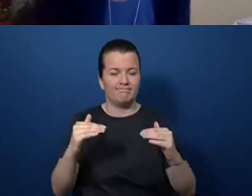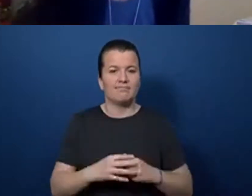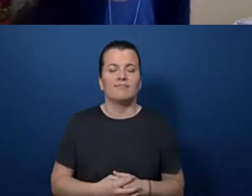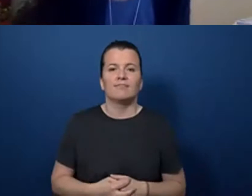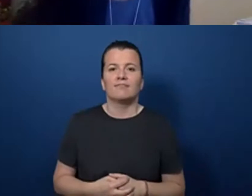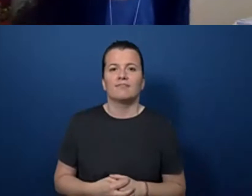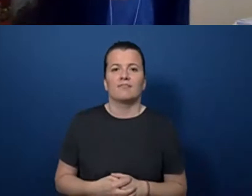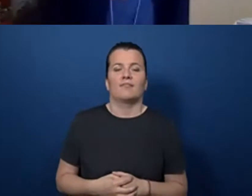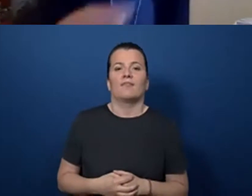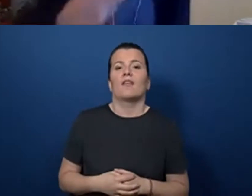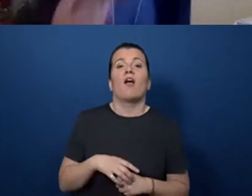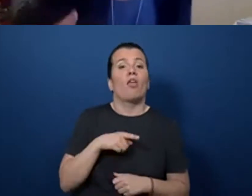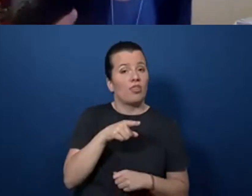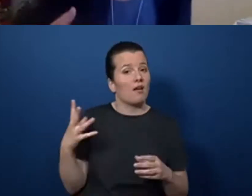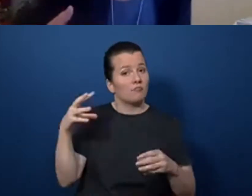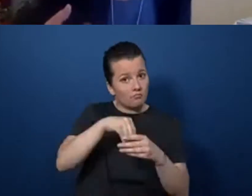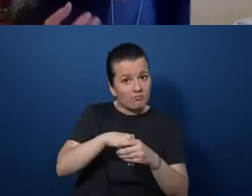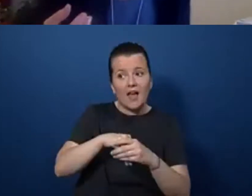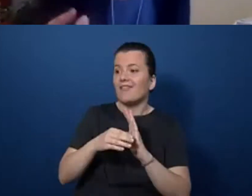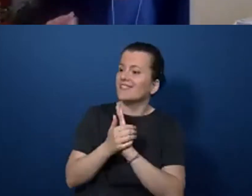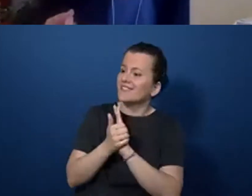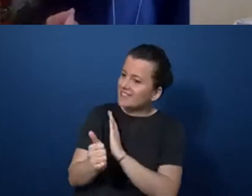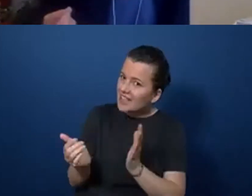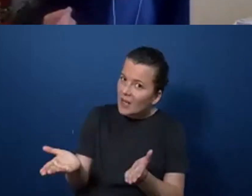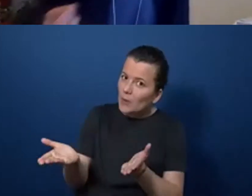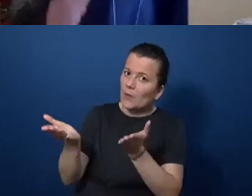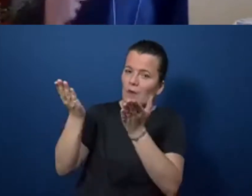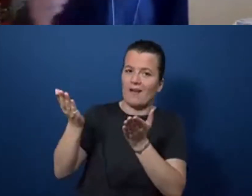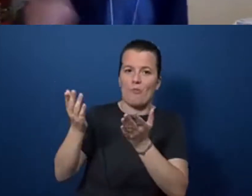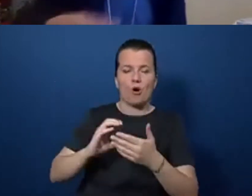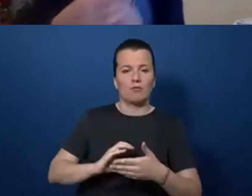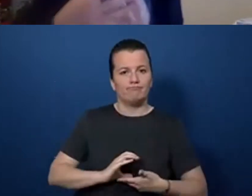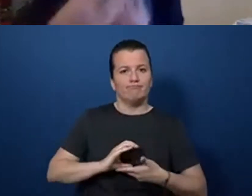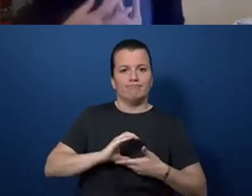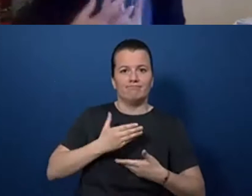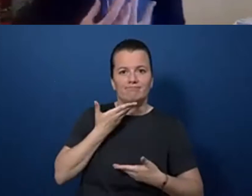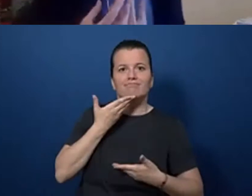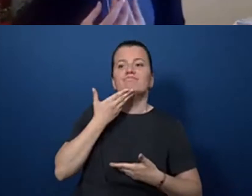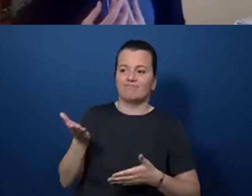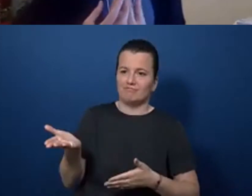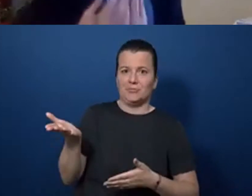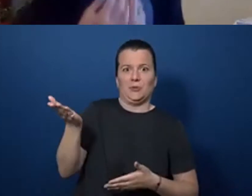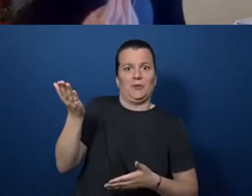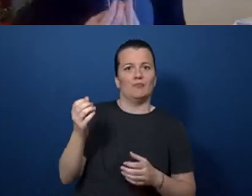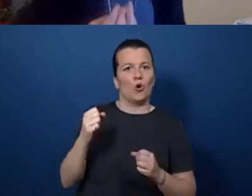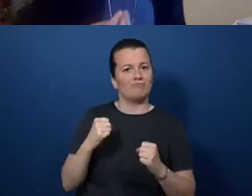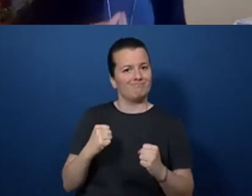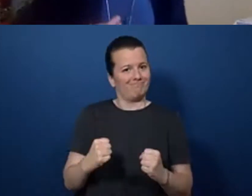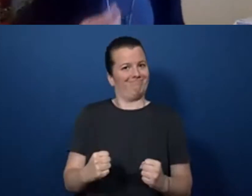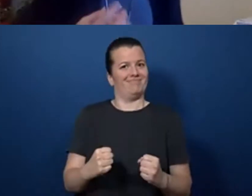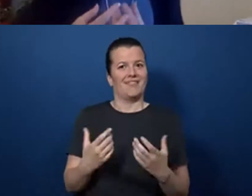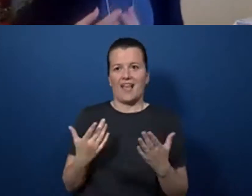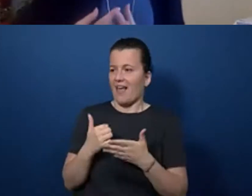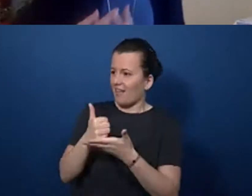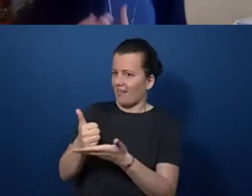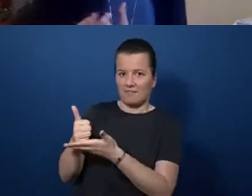with disability, the confidence of young people with disability, both for them as individuals. As Mark